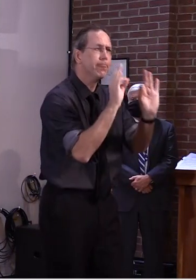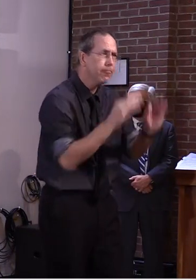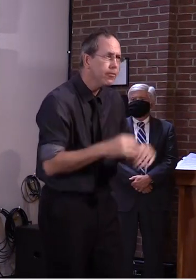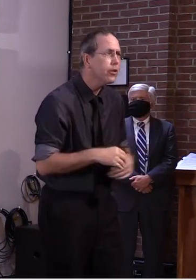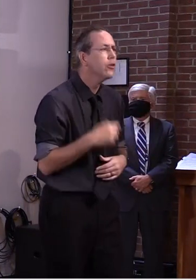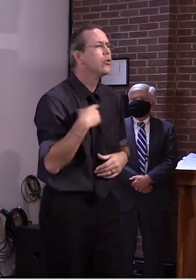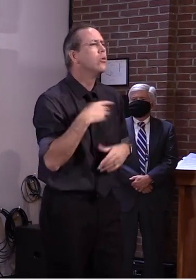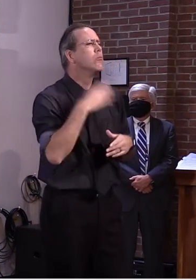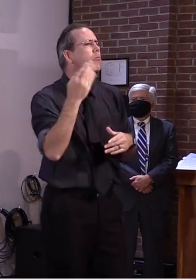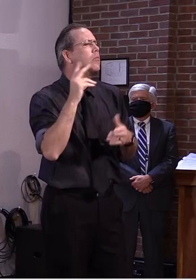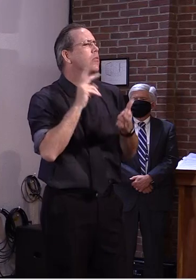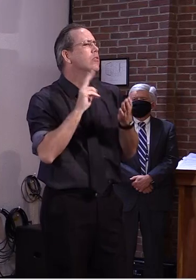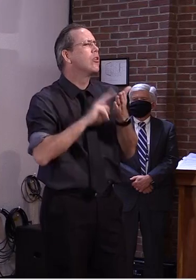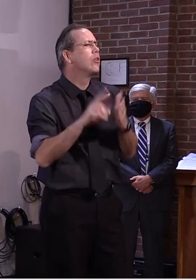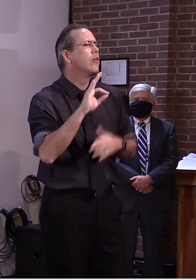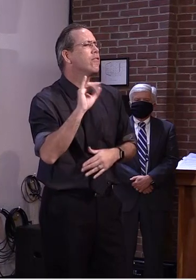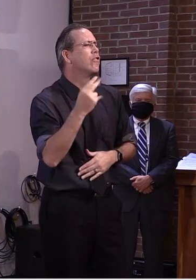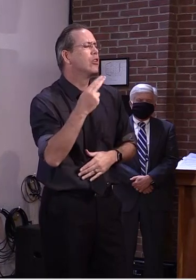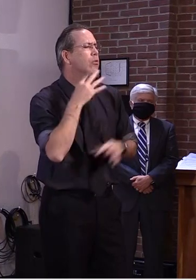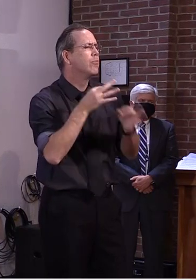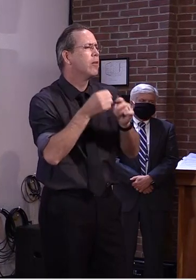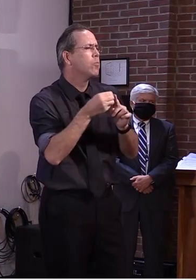French.